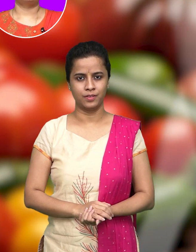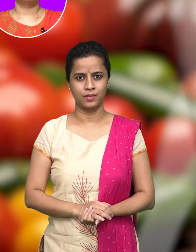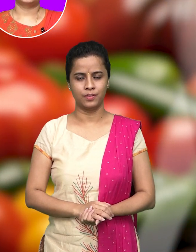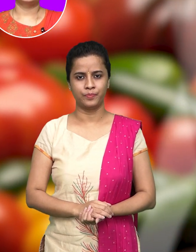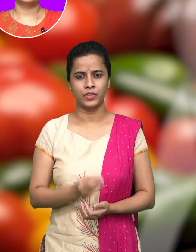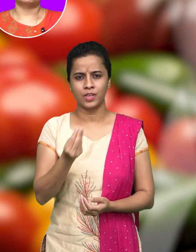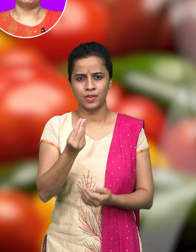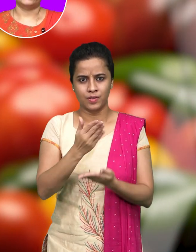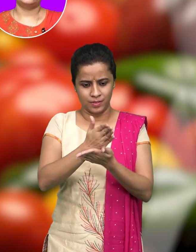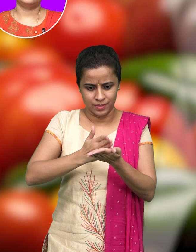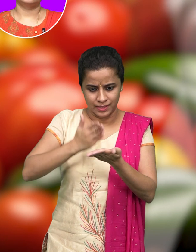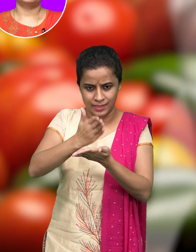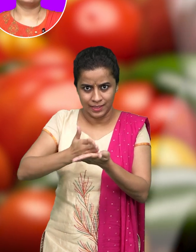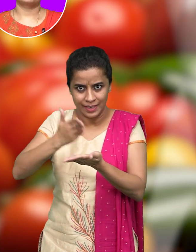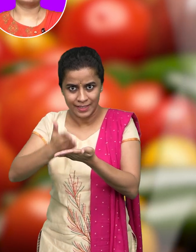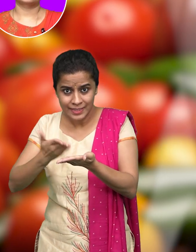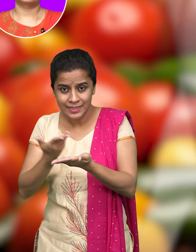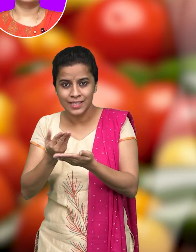Take a few slices of bread,